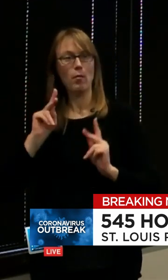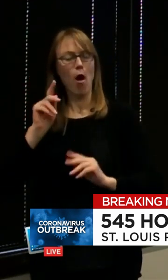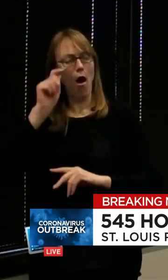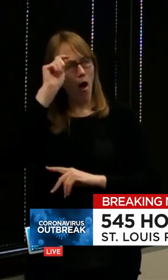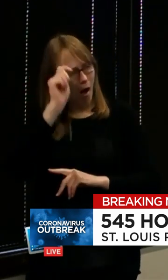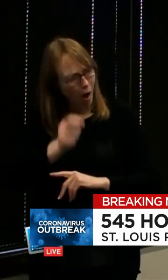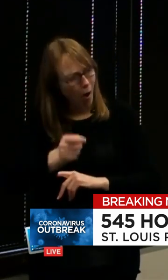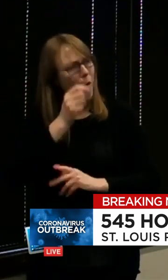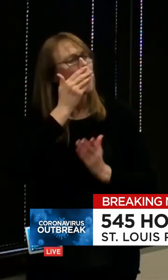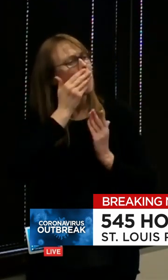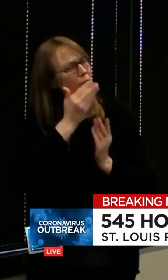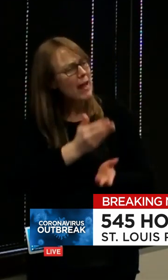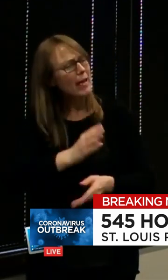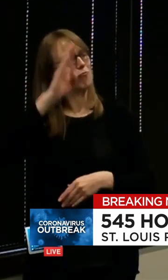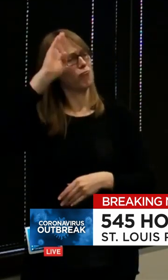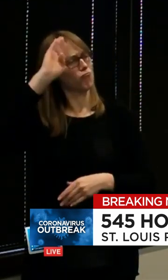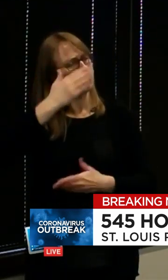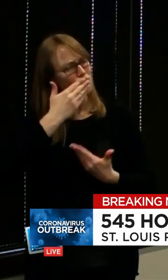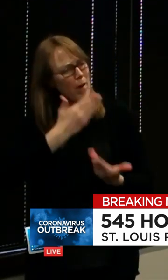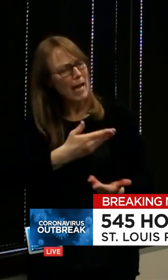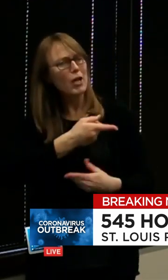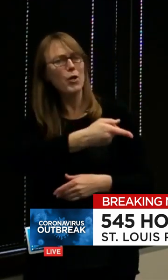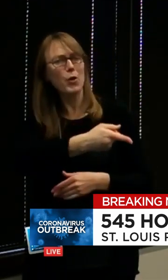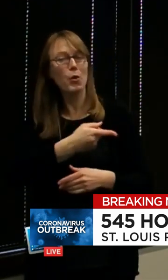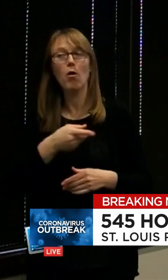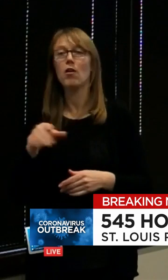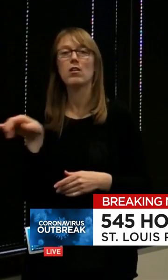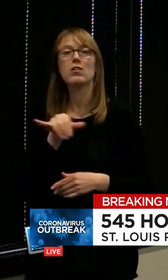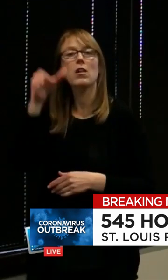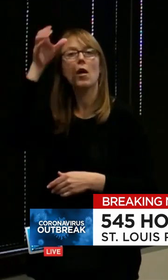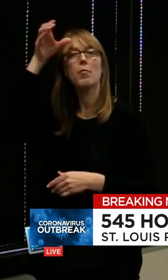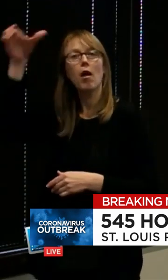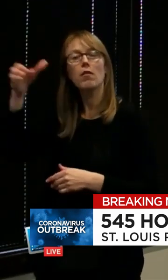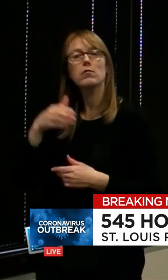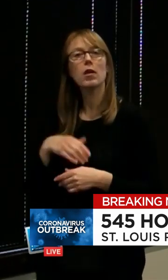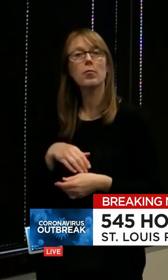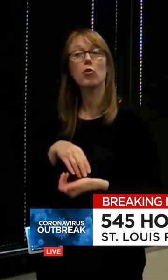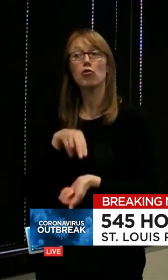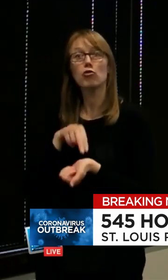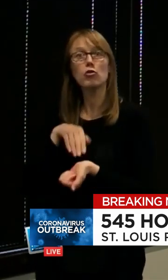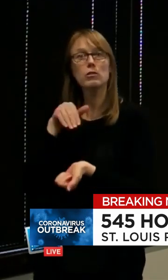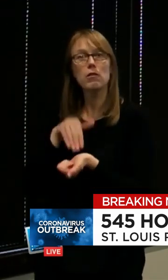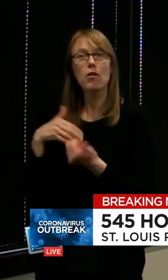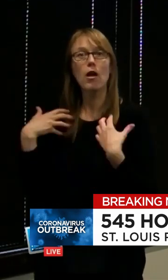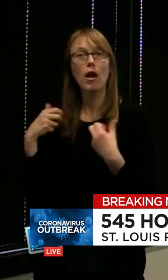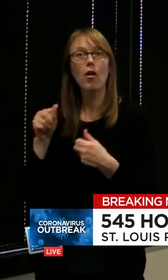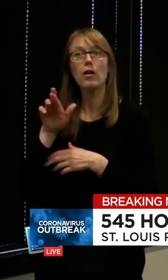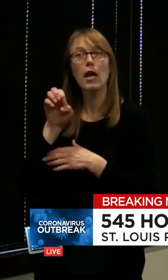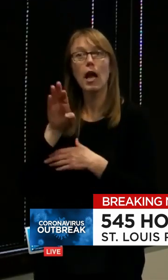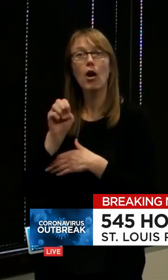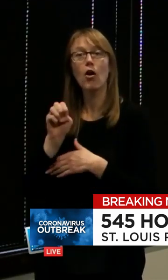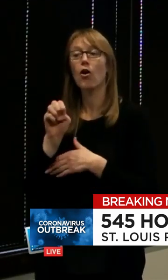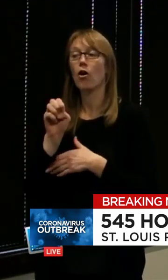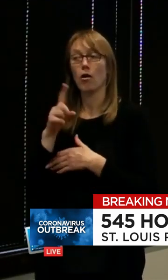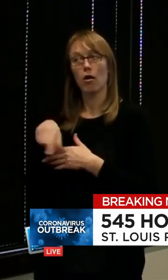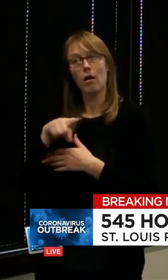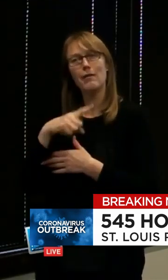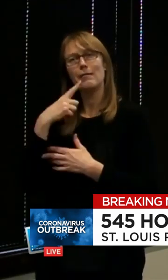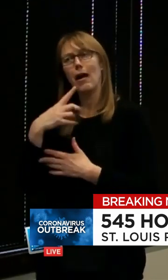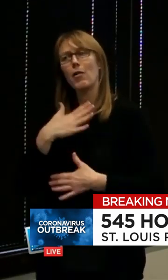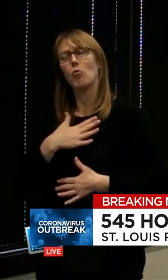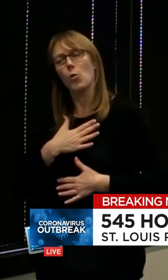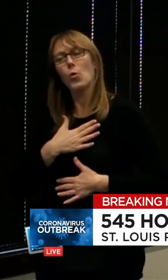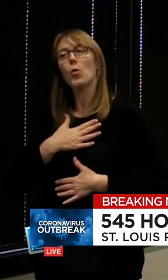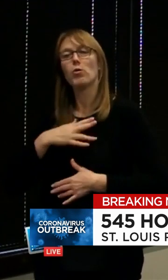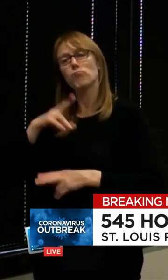truly heroes out there that are doing this work for the benefit of us as a society and as a country.